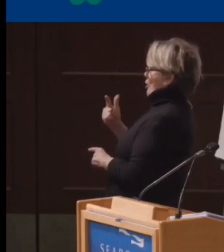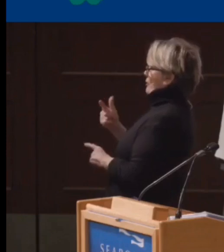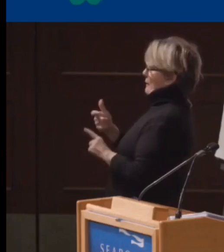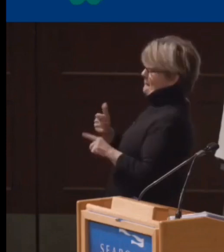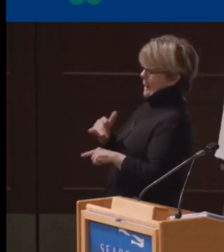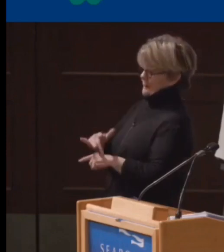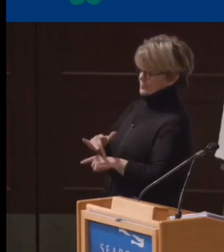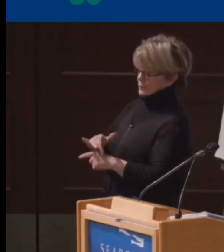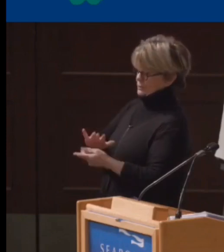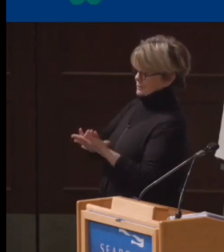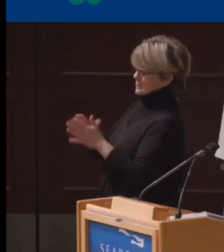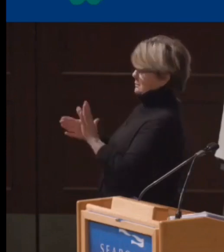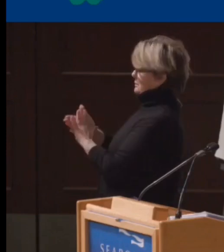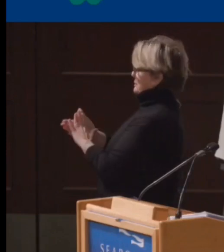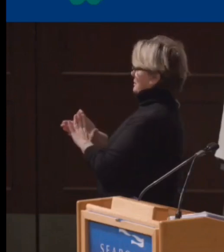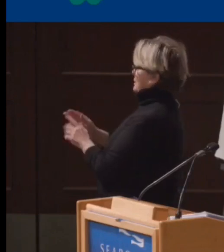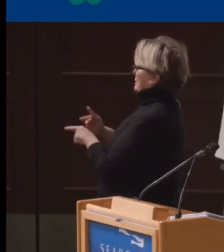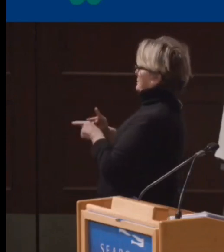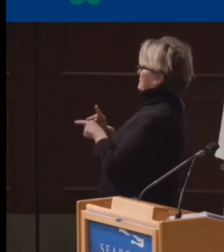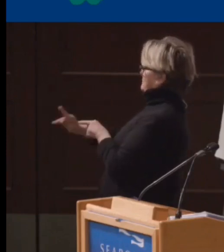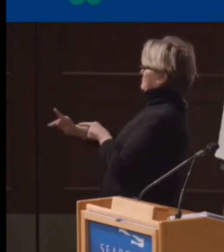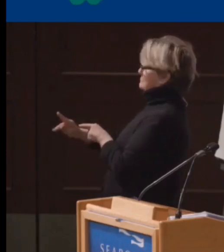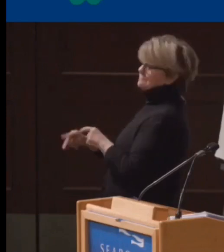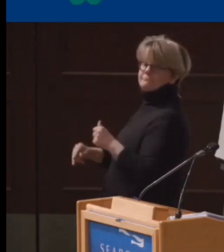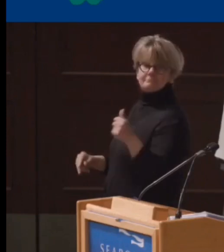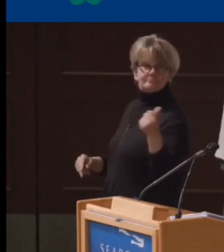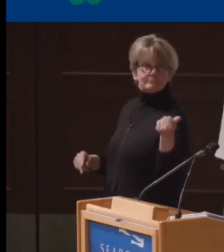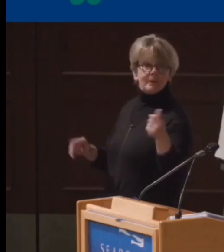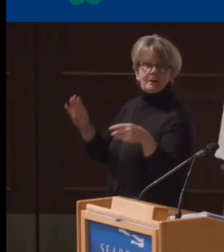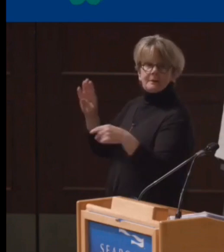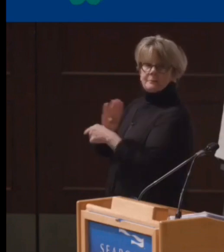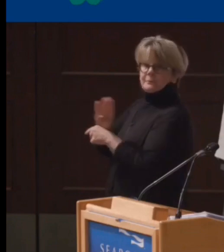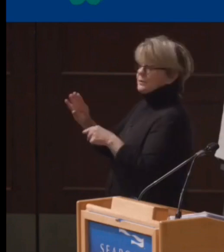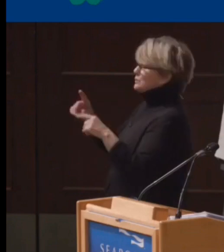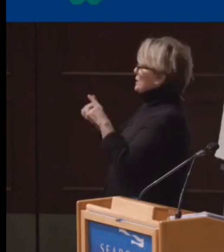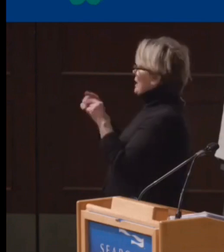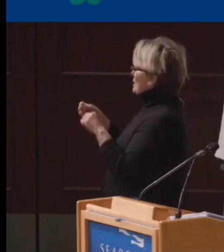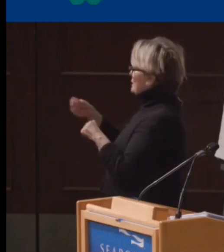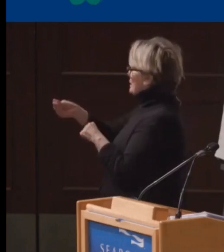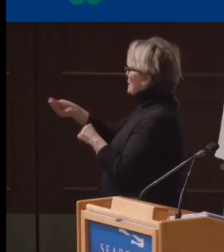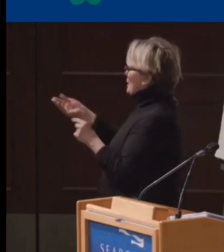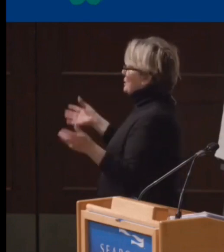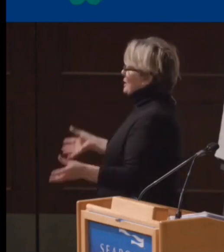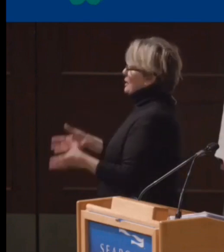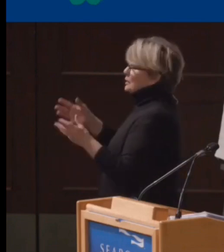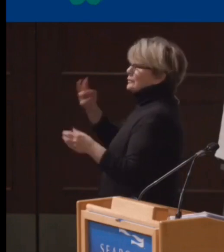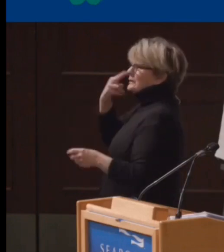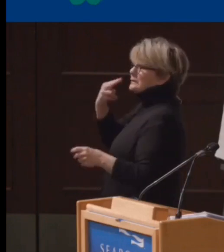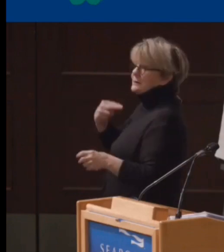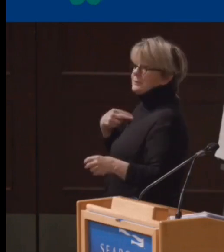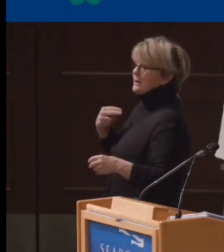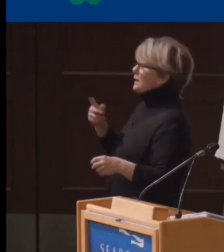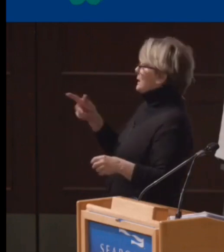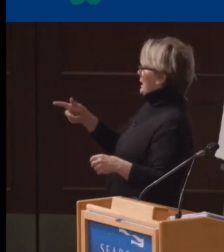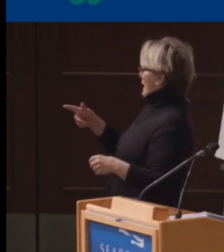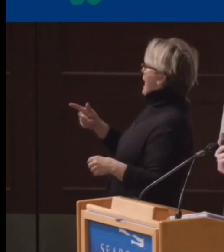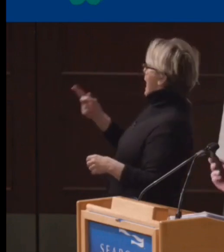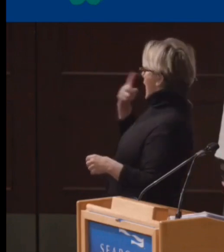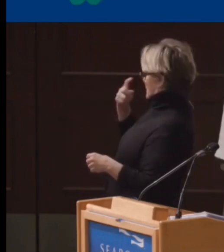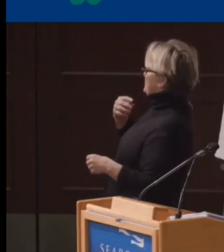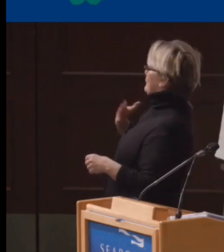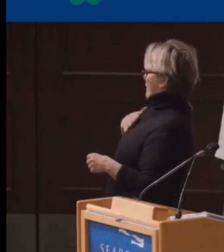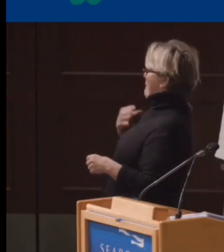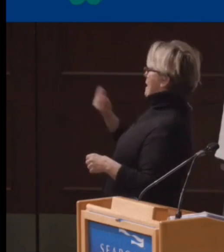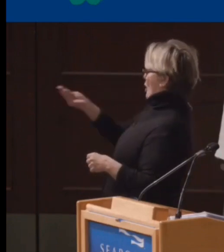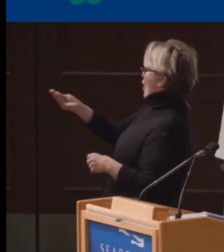career. I carry business cards to help promote my blog and start conversations, so if you see me, please be sure to ask for